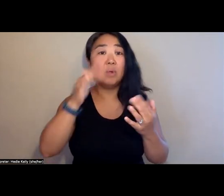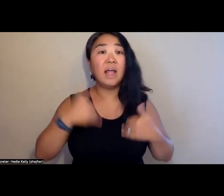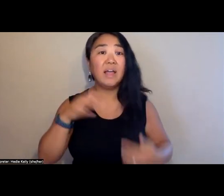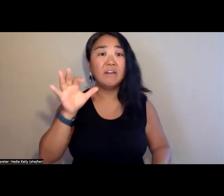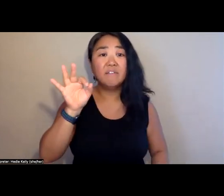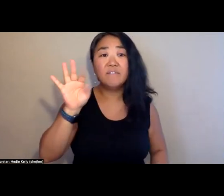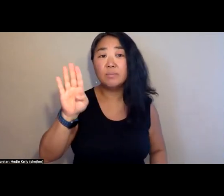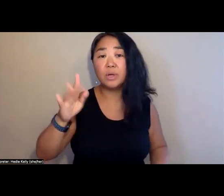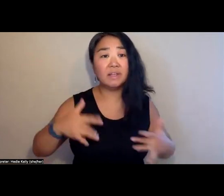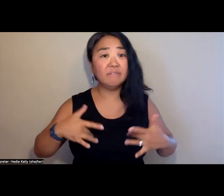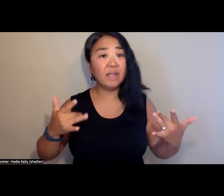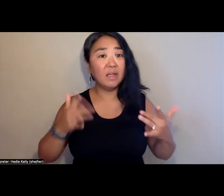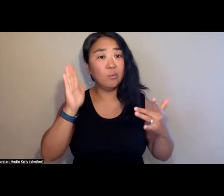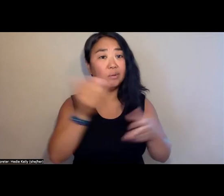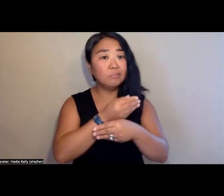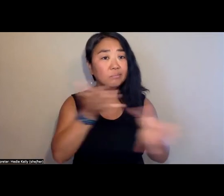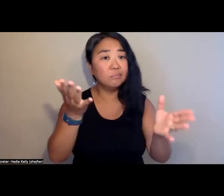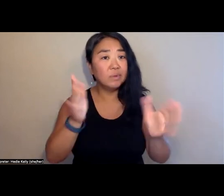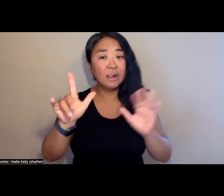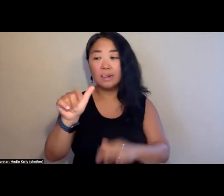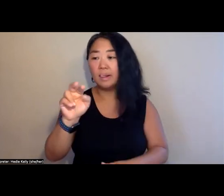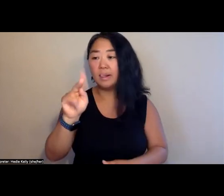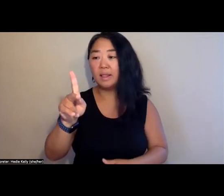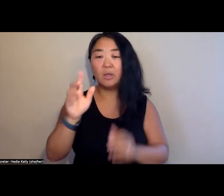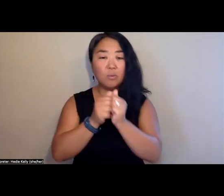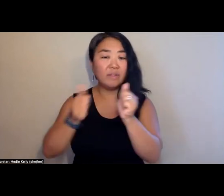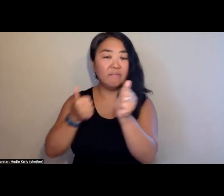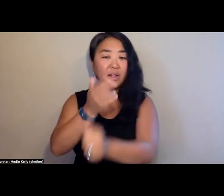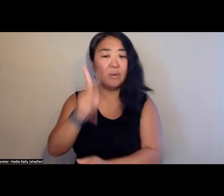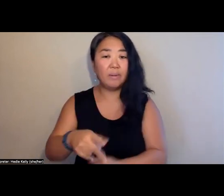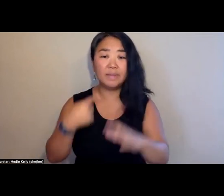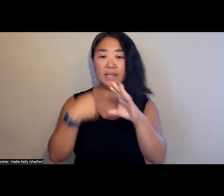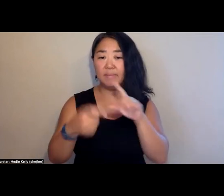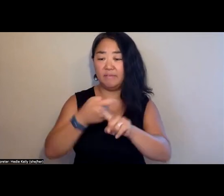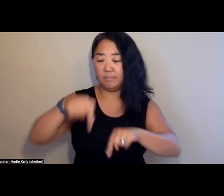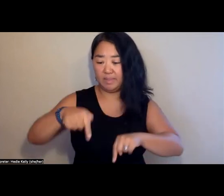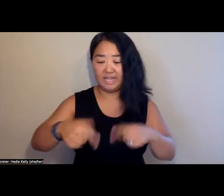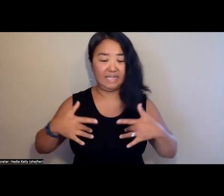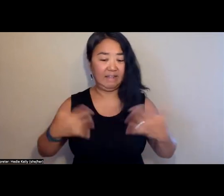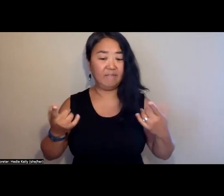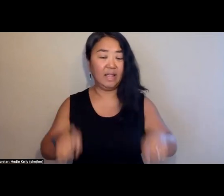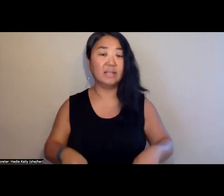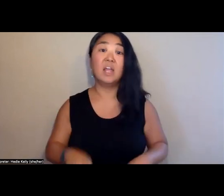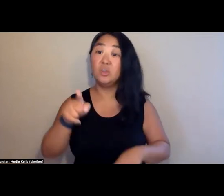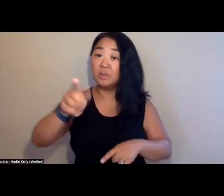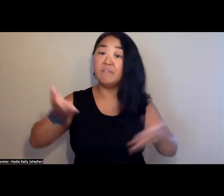link with for you in the follow-up email from this event. And you're invited to that.